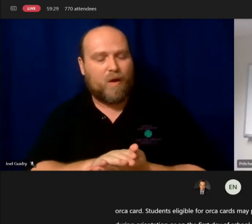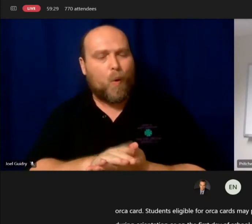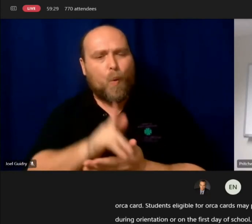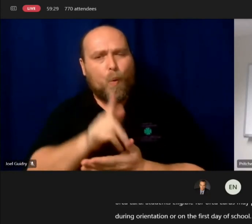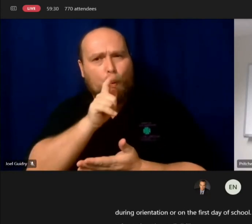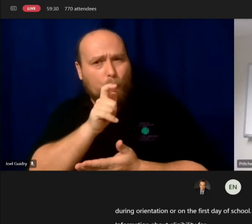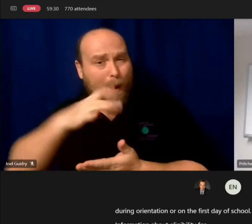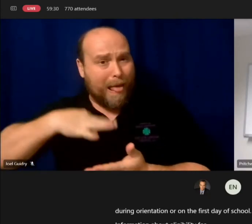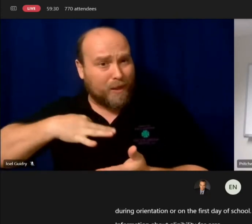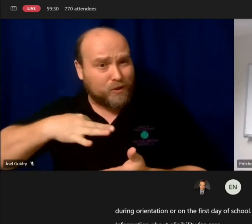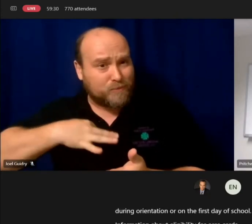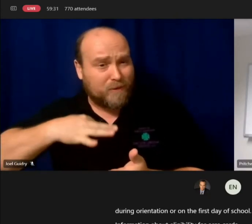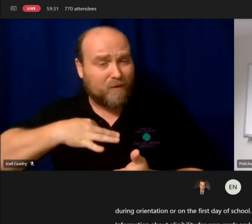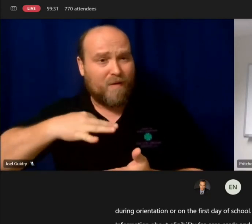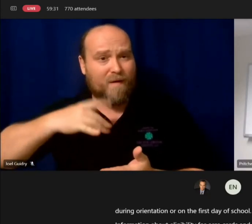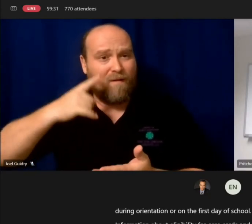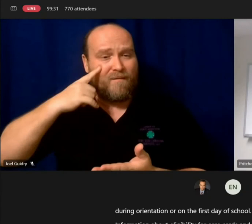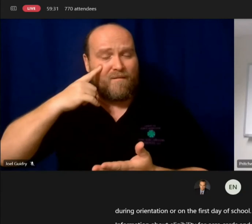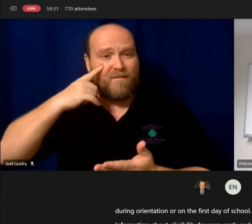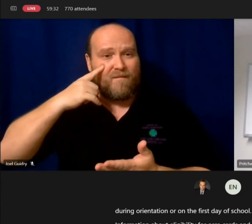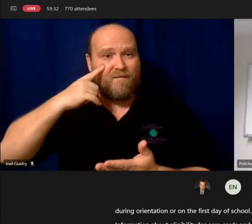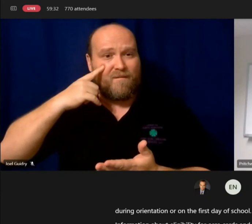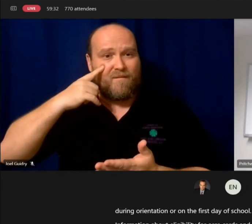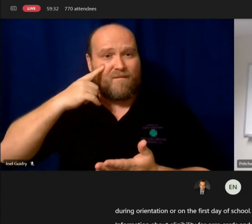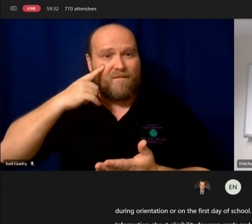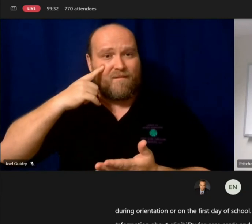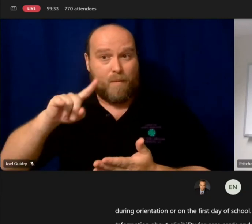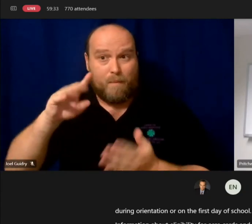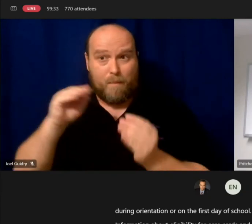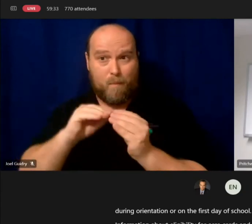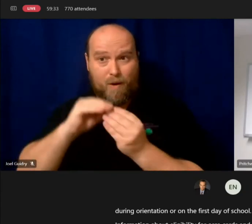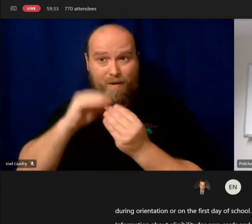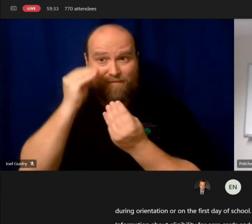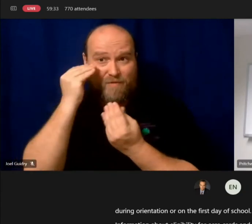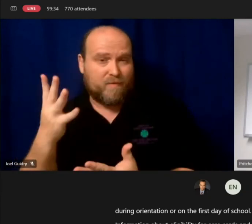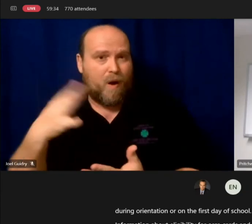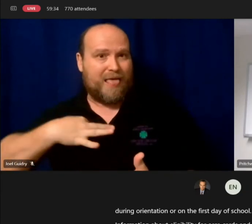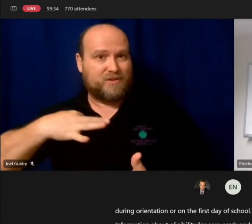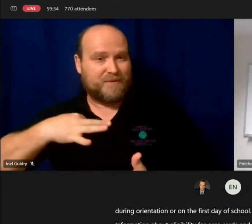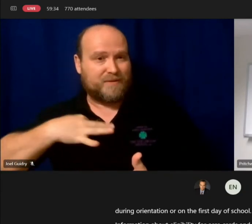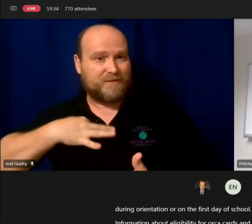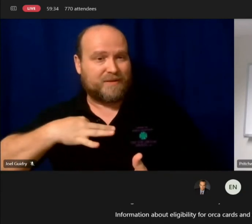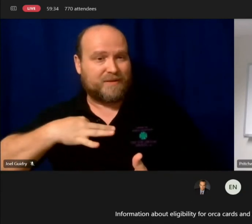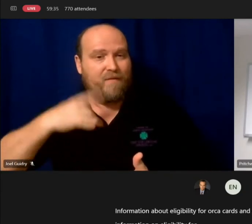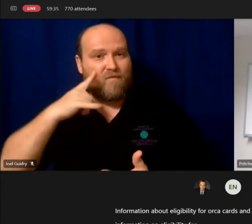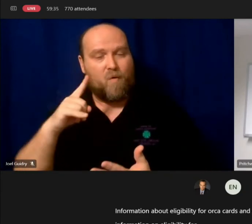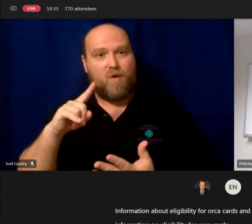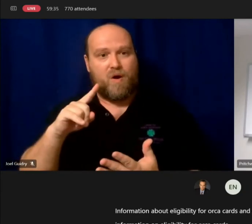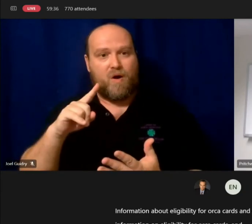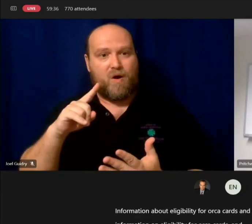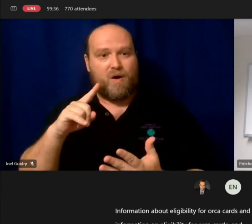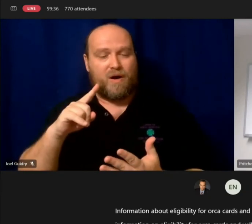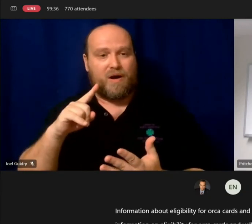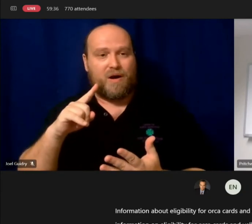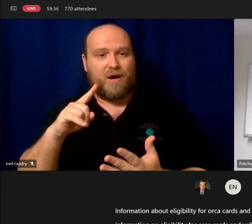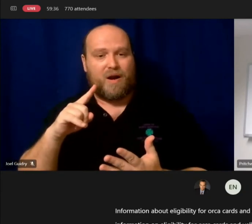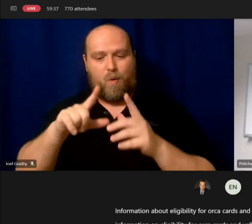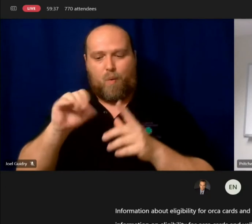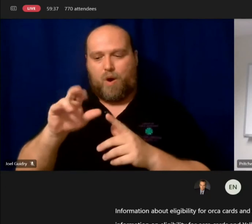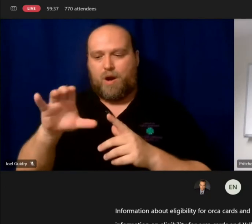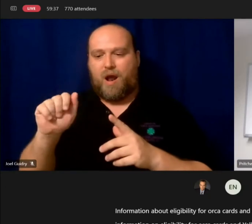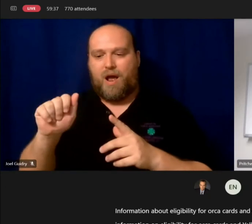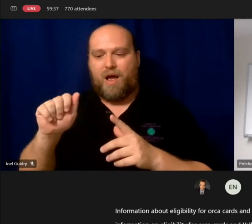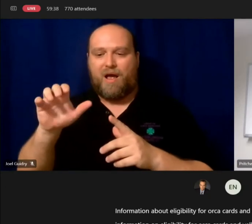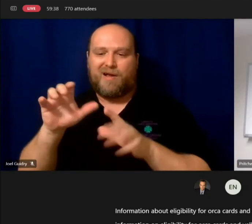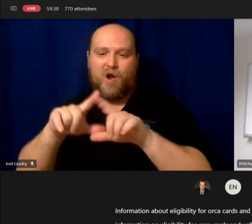yellow bus transport, for more information on eligibility for ORCA cards and yellow bus transportation, please contact